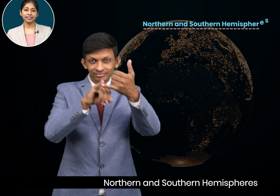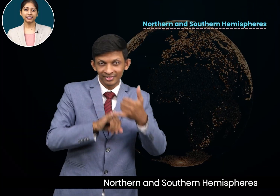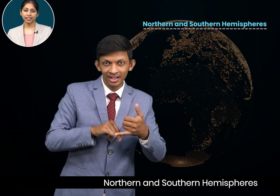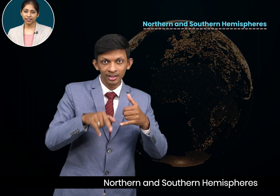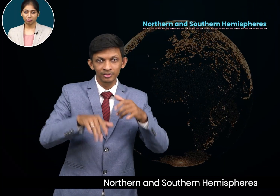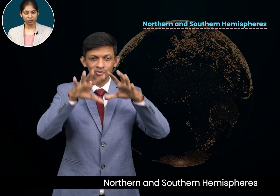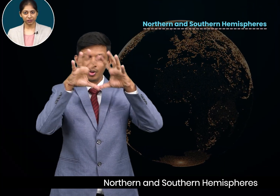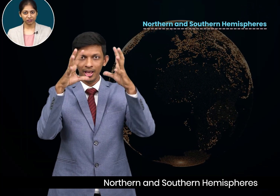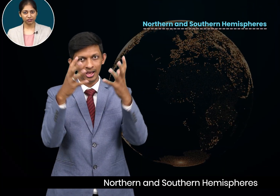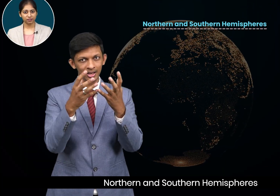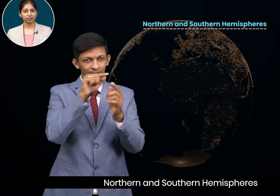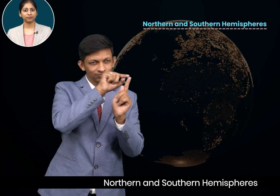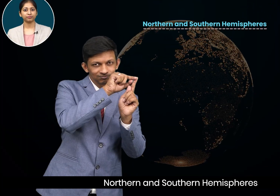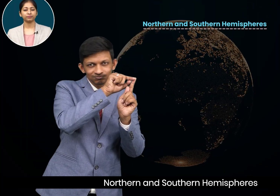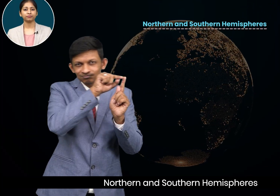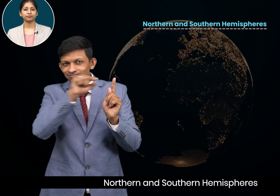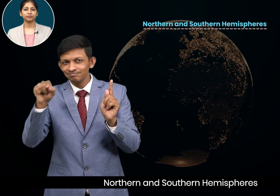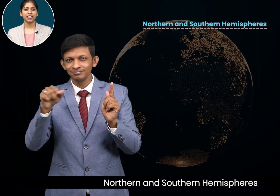Northern and Southern Hemispheres.